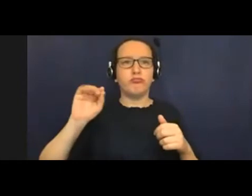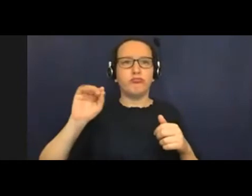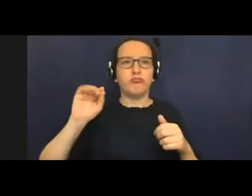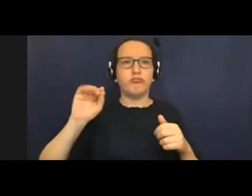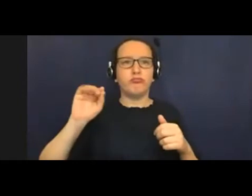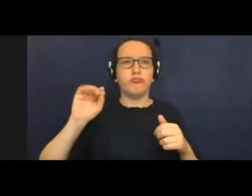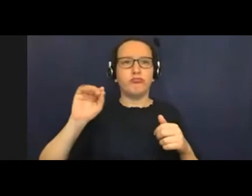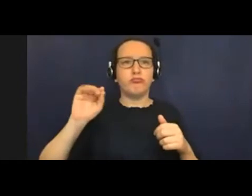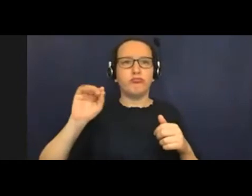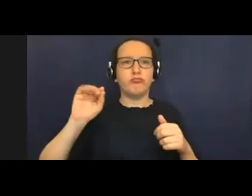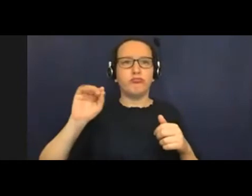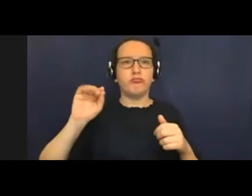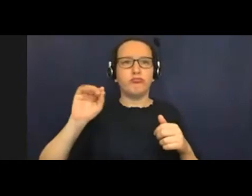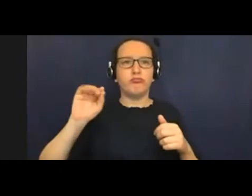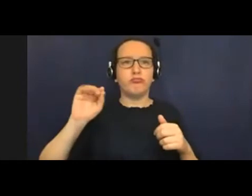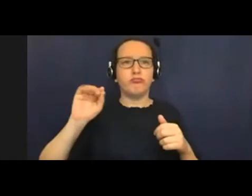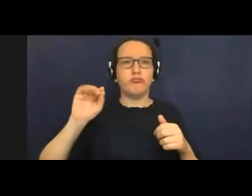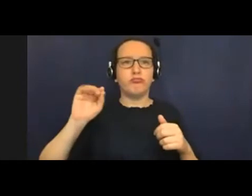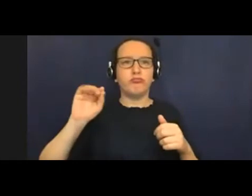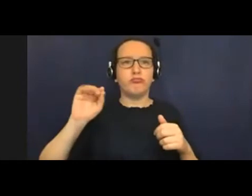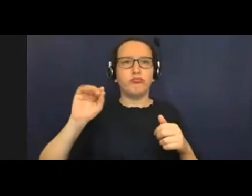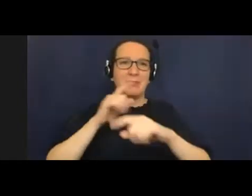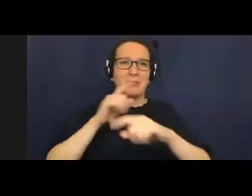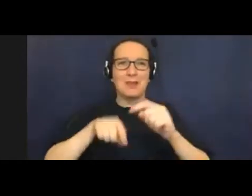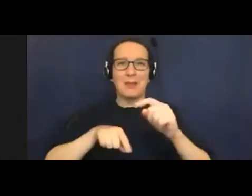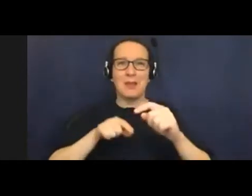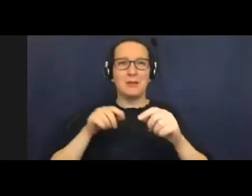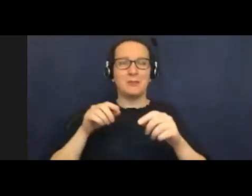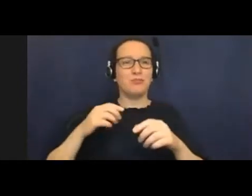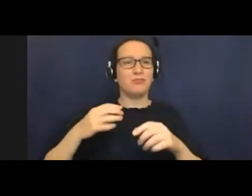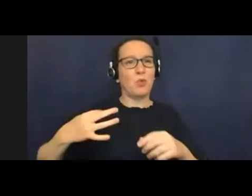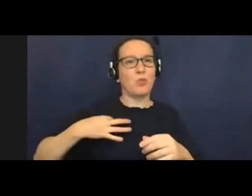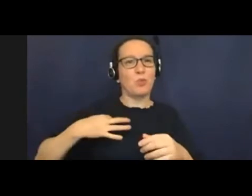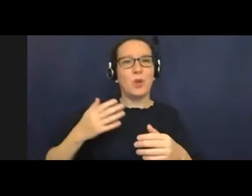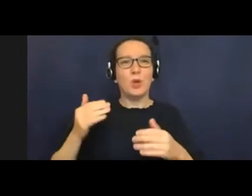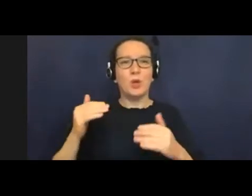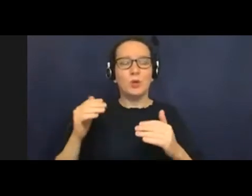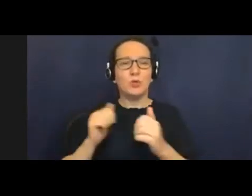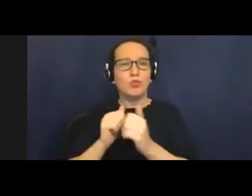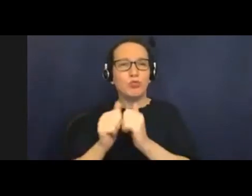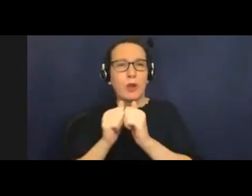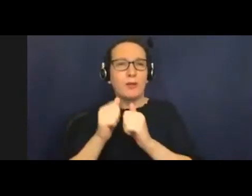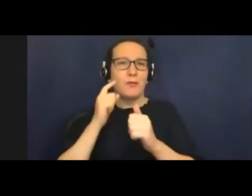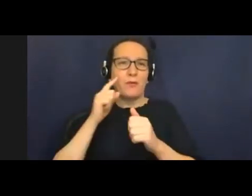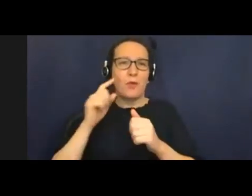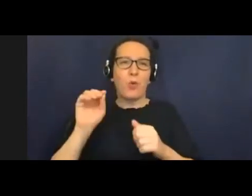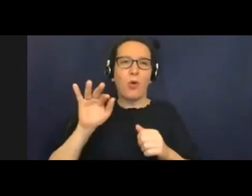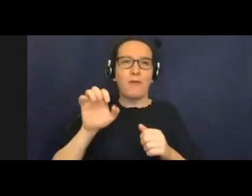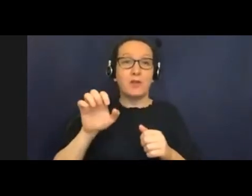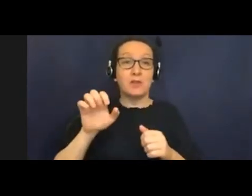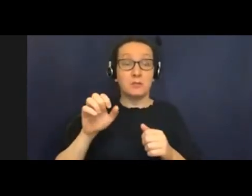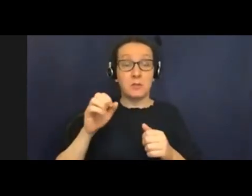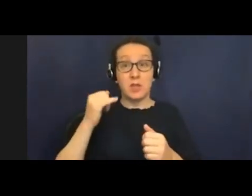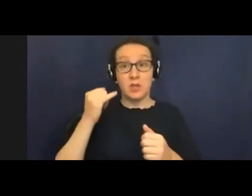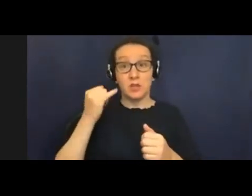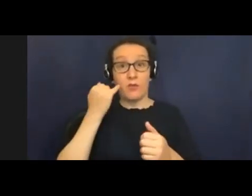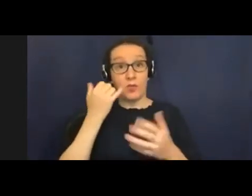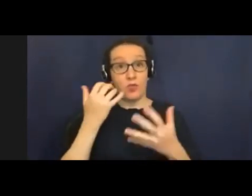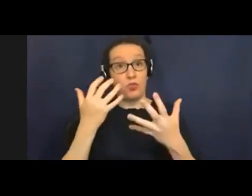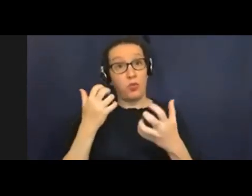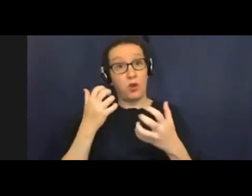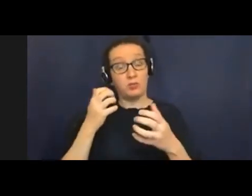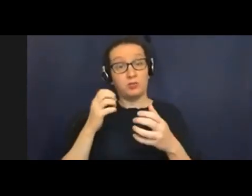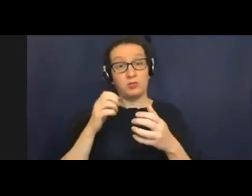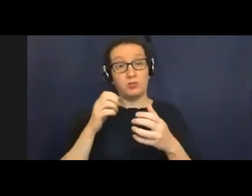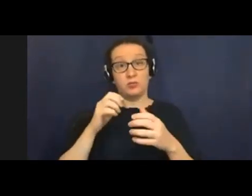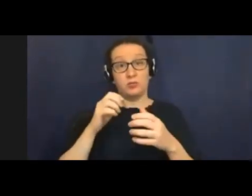because it doesn't matter what other steps we take throughout the electoral process to make it accessible and inclusive if there's this very first stumbling block